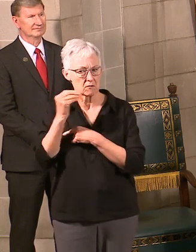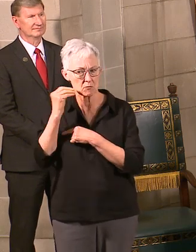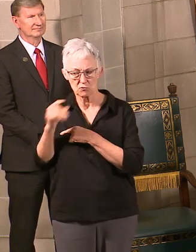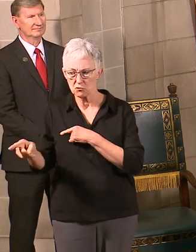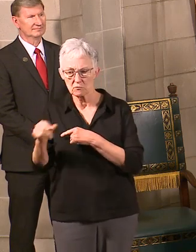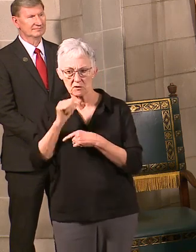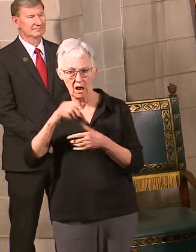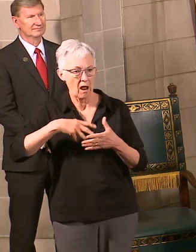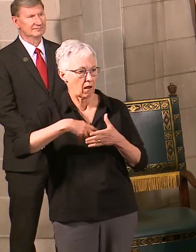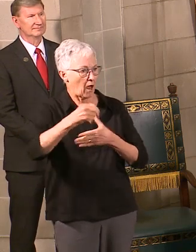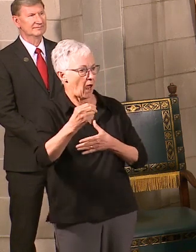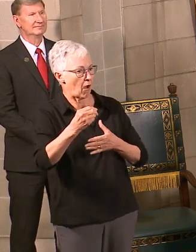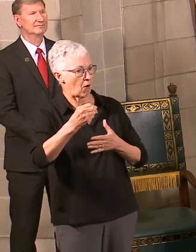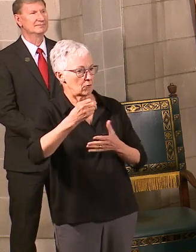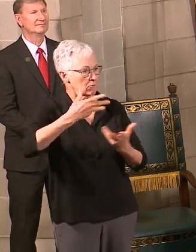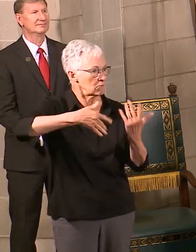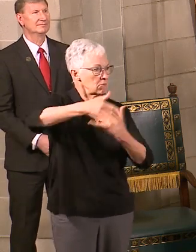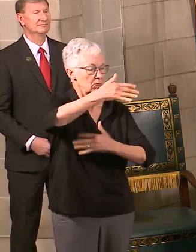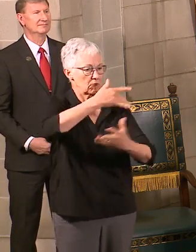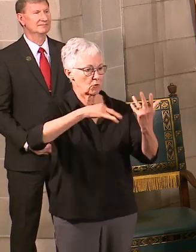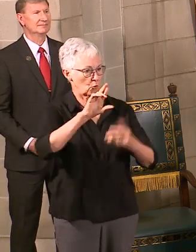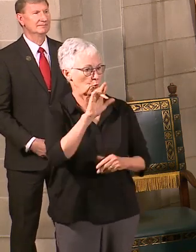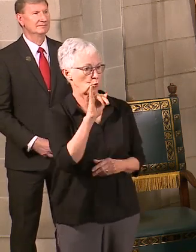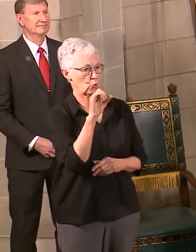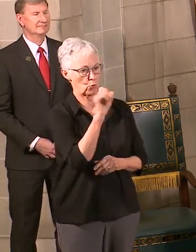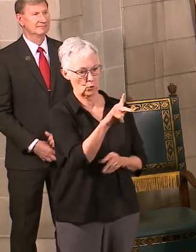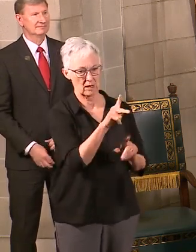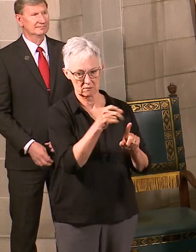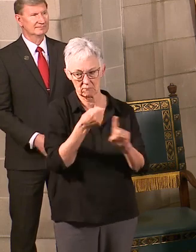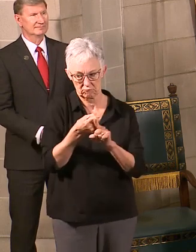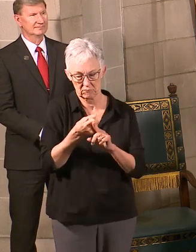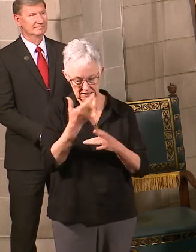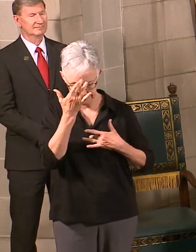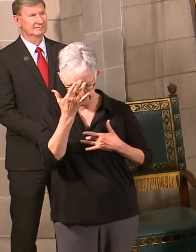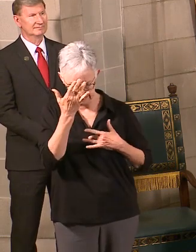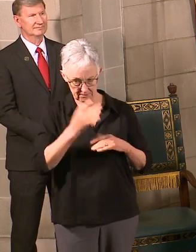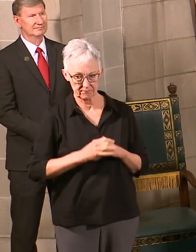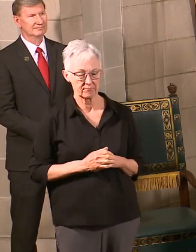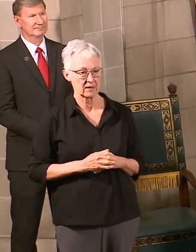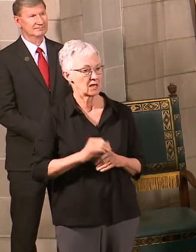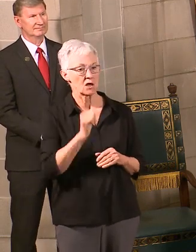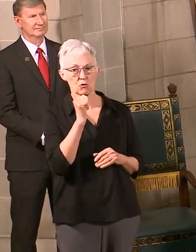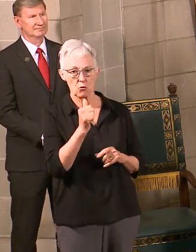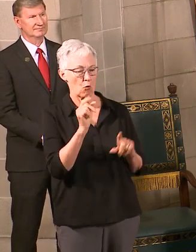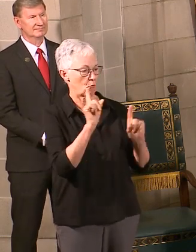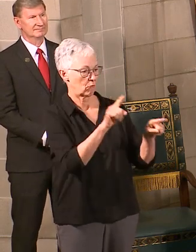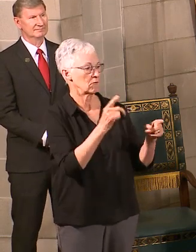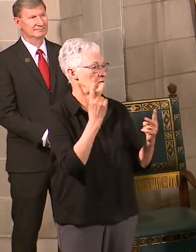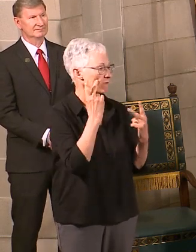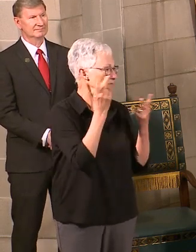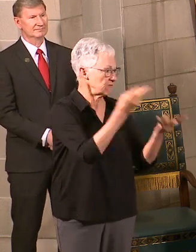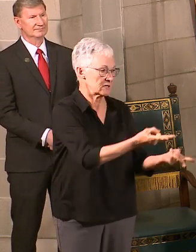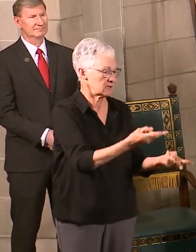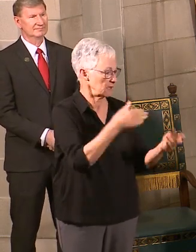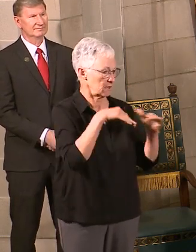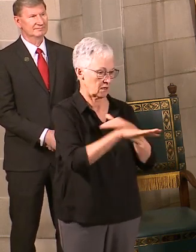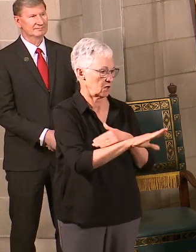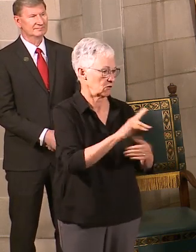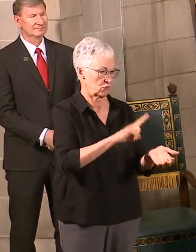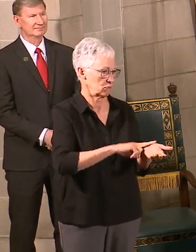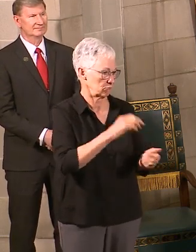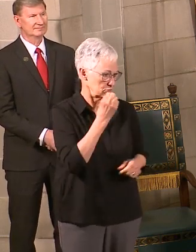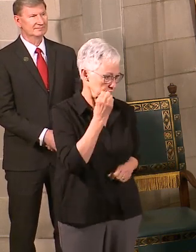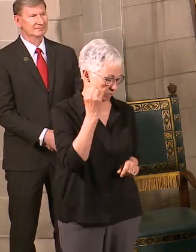them in the long-term care facilities. And then finally, number 6, exercise. Exercise to